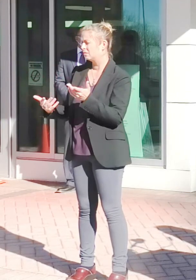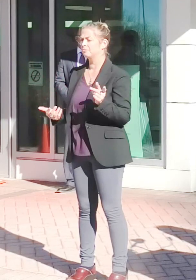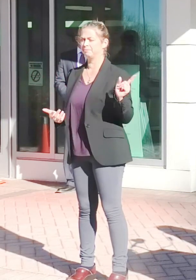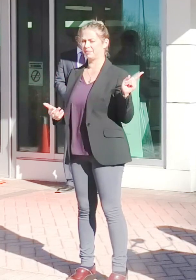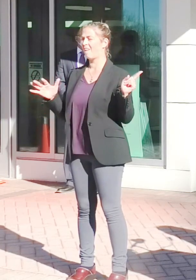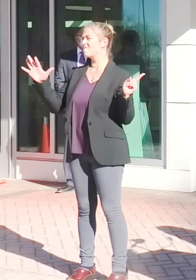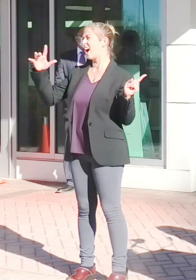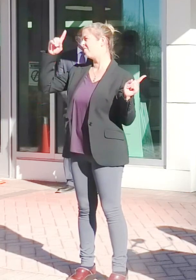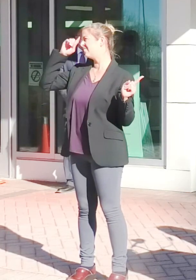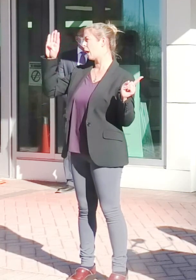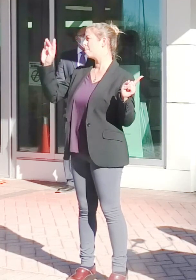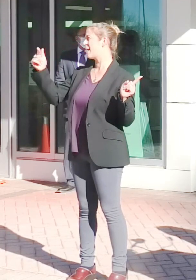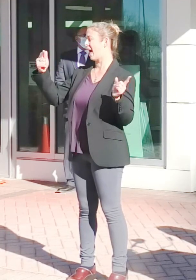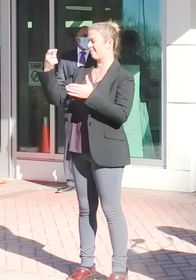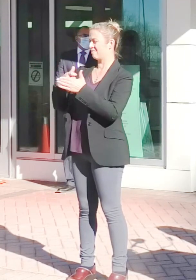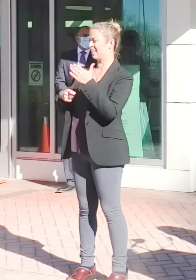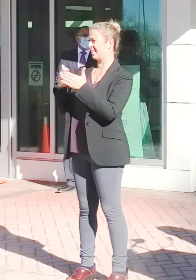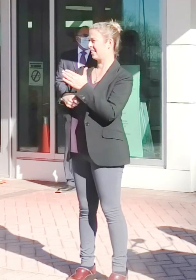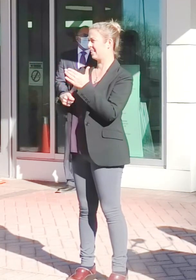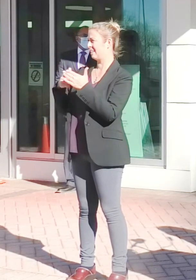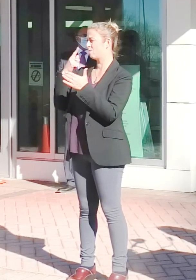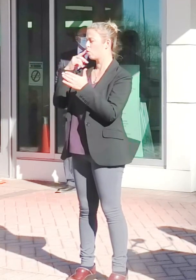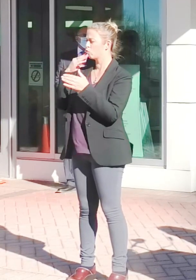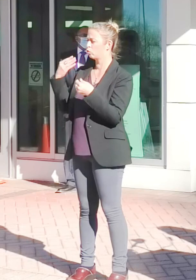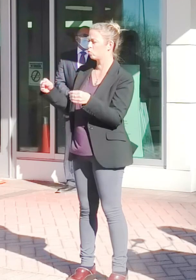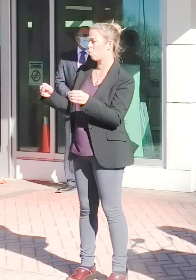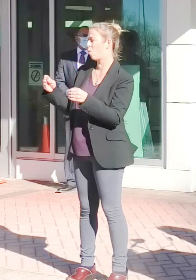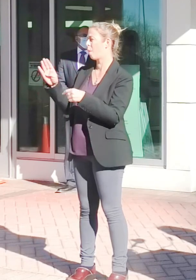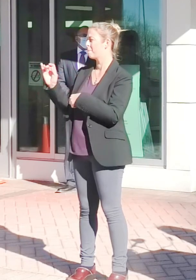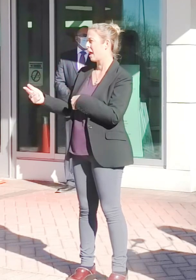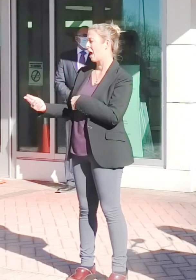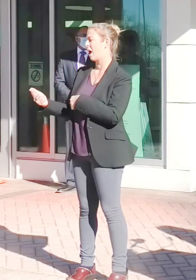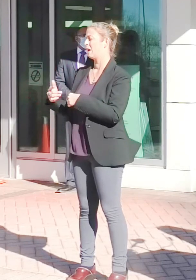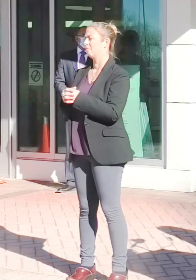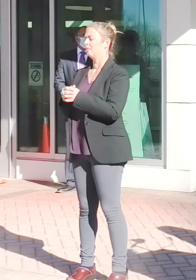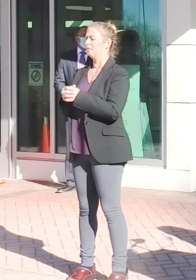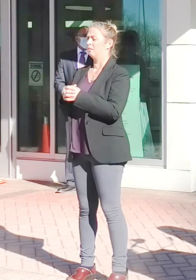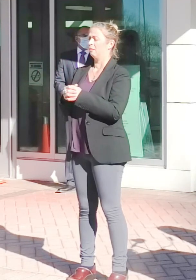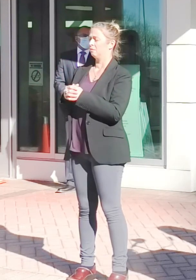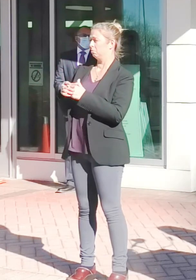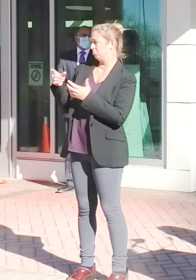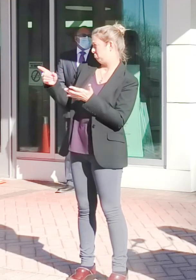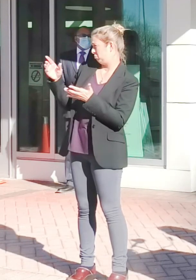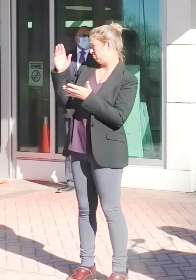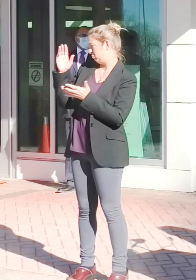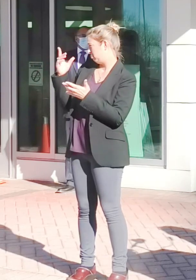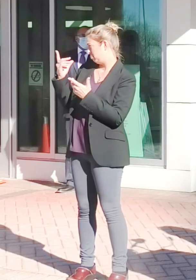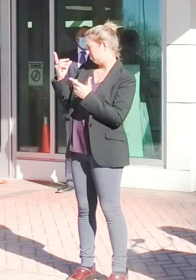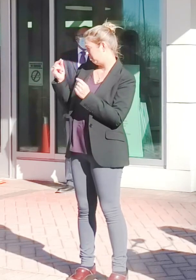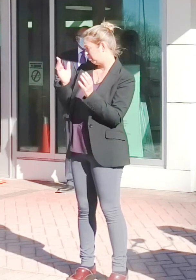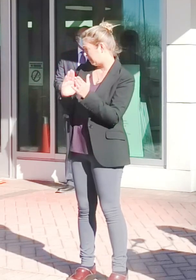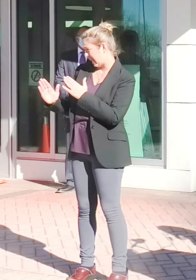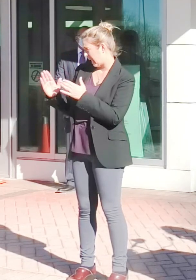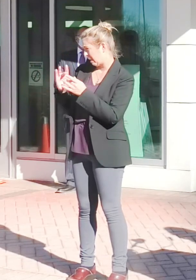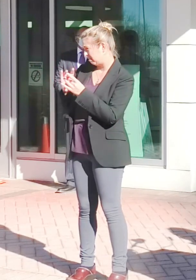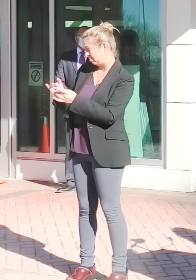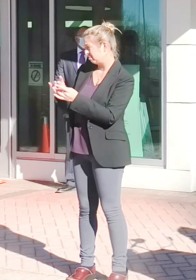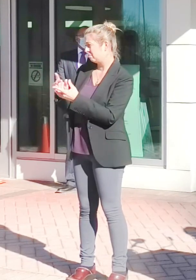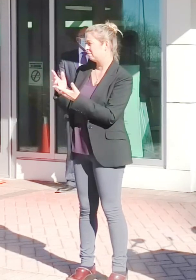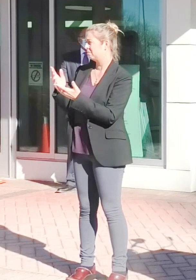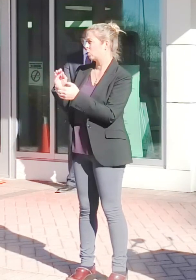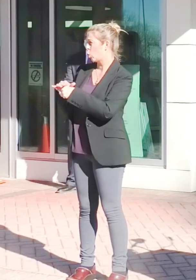fee and whether there's any consideration or evidence regarding the spread of COVID through bags.